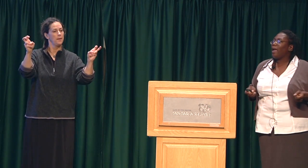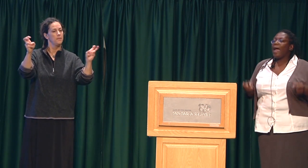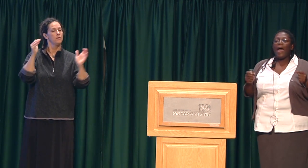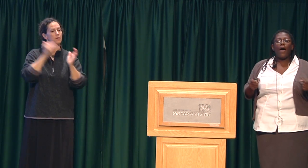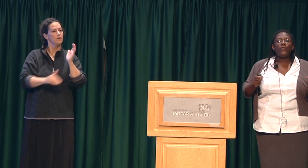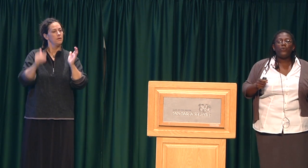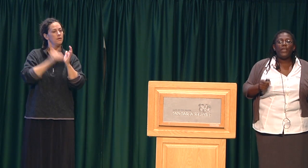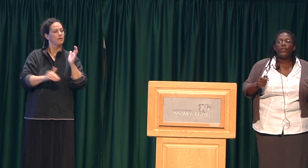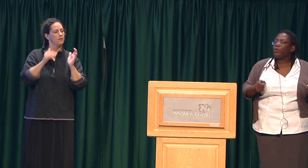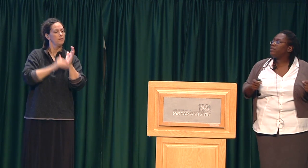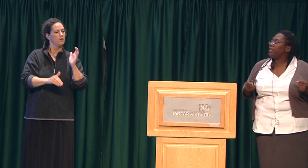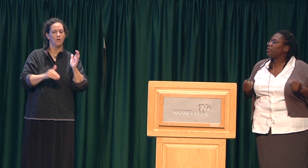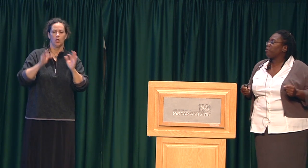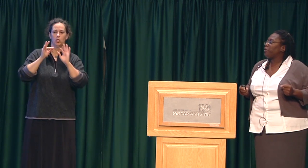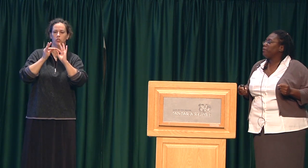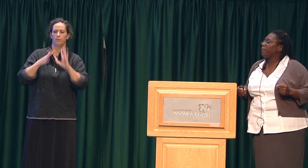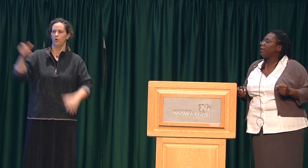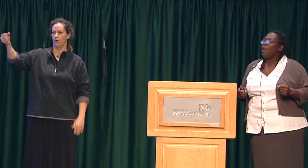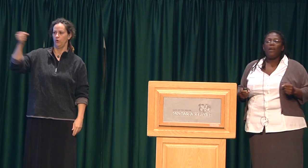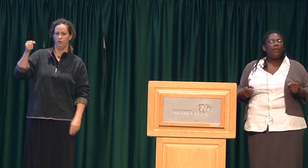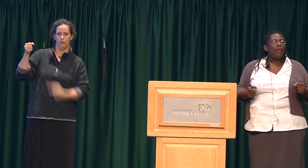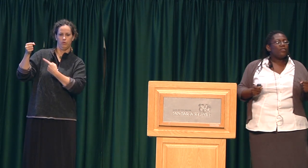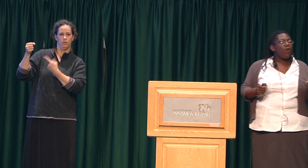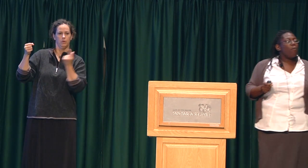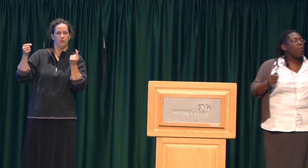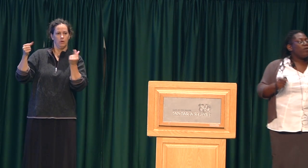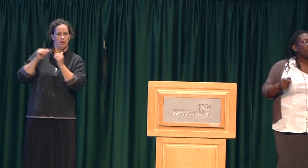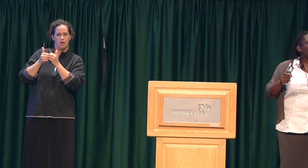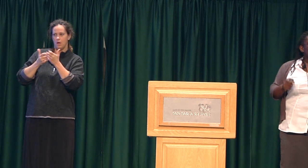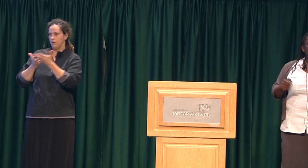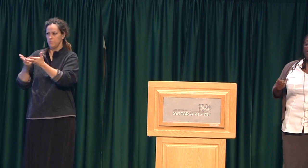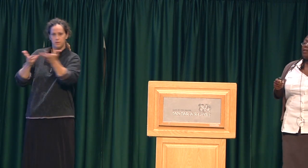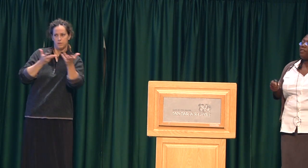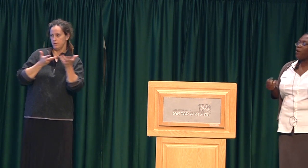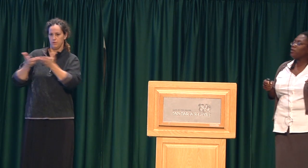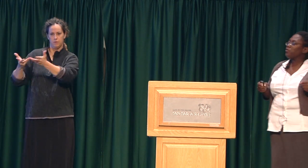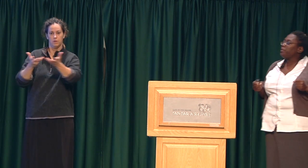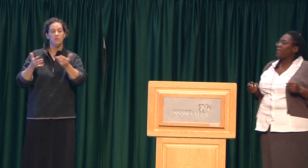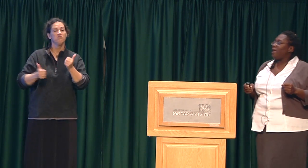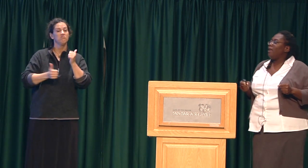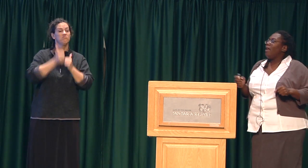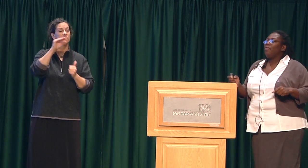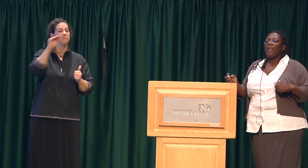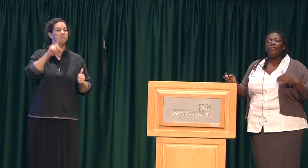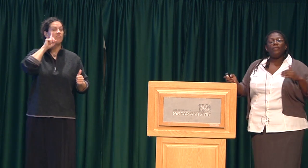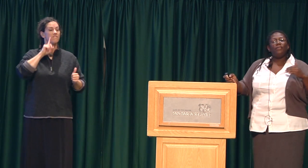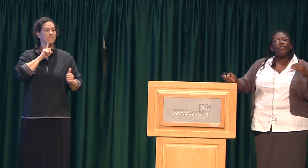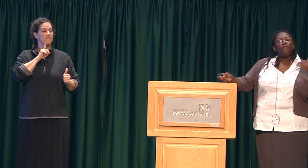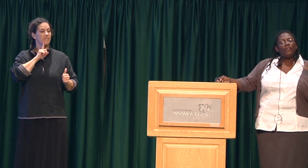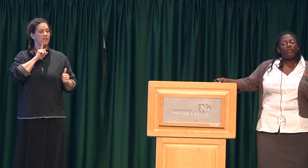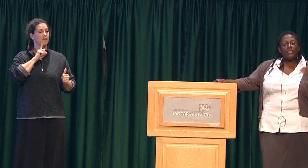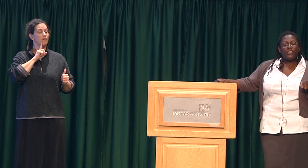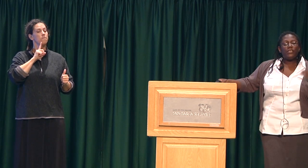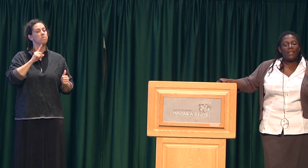utility. How do we use the interpreter? So most of the deaf people in the focus group said